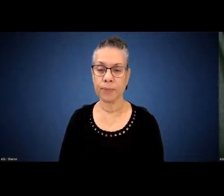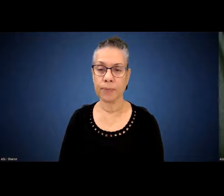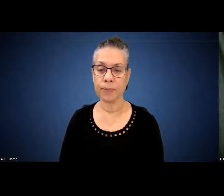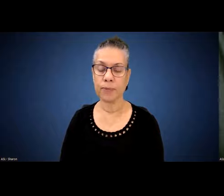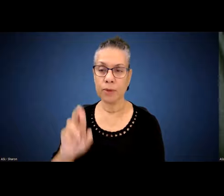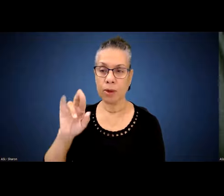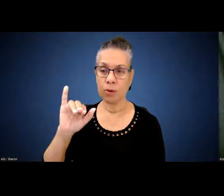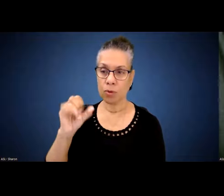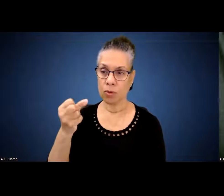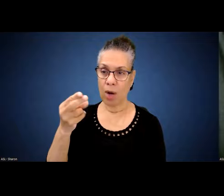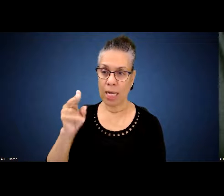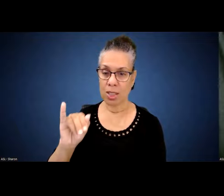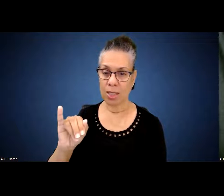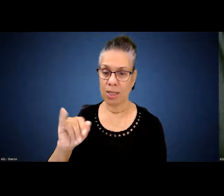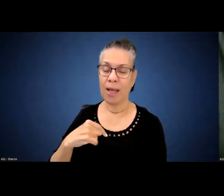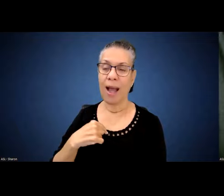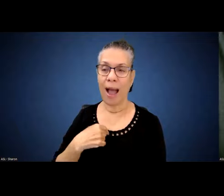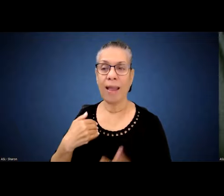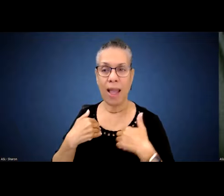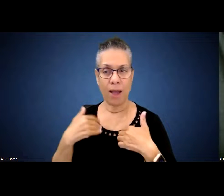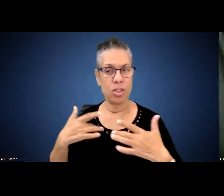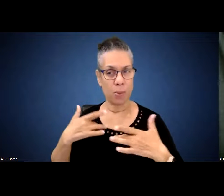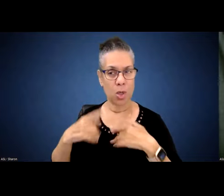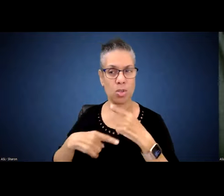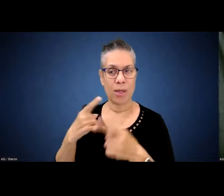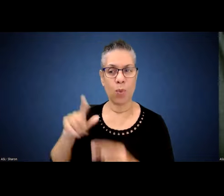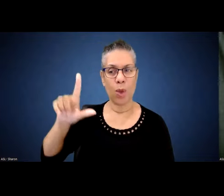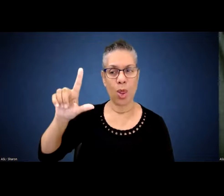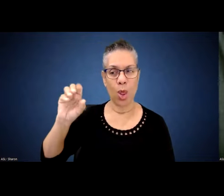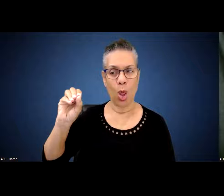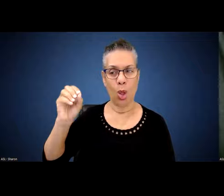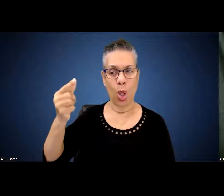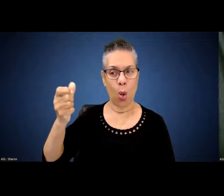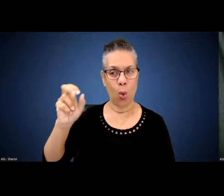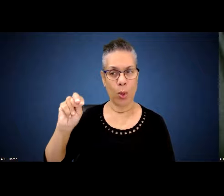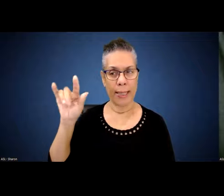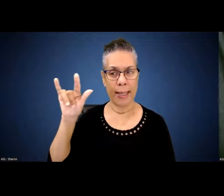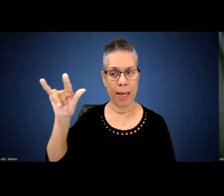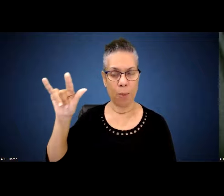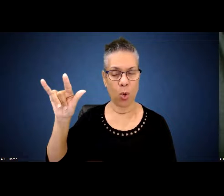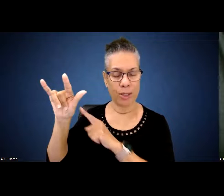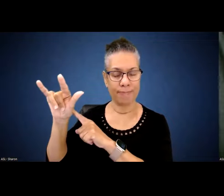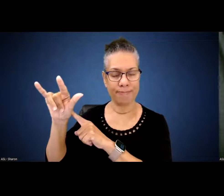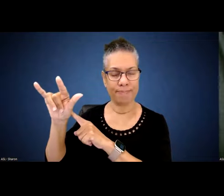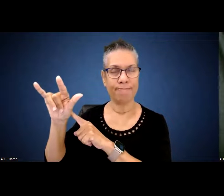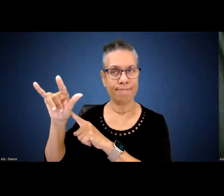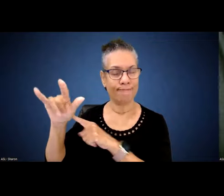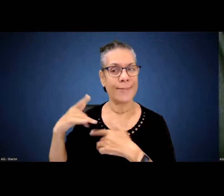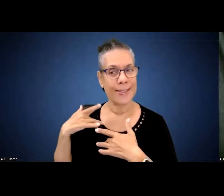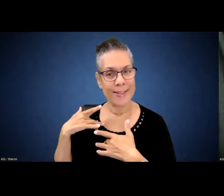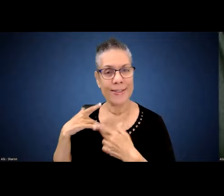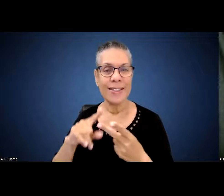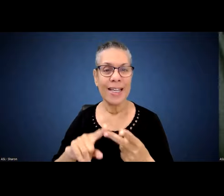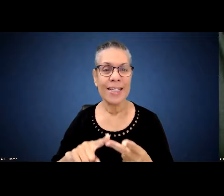I have issues around Logan Airport and Miles Standish Park. And then I see Cheryl's hand up and then